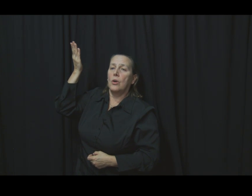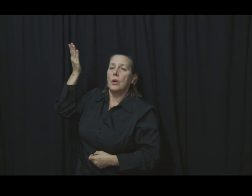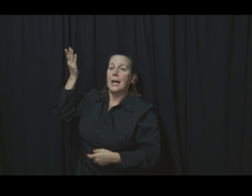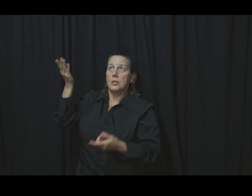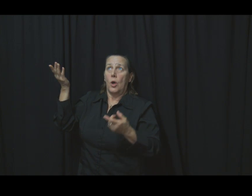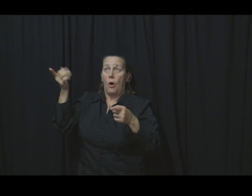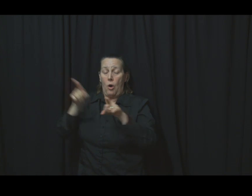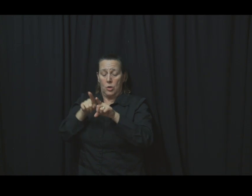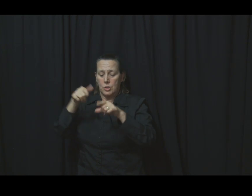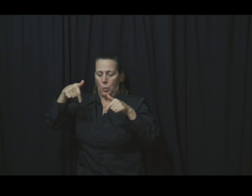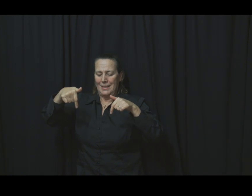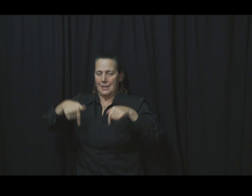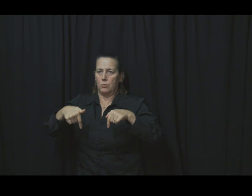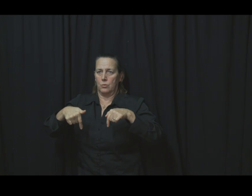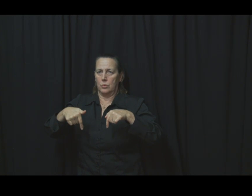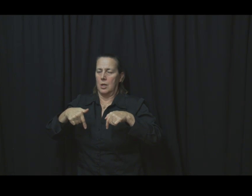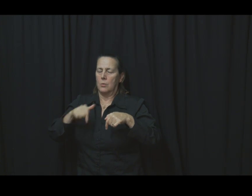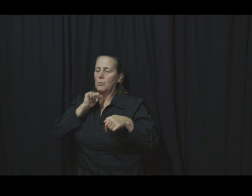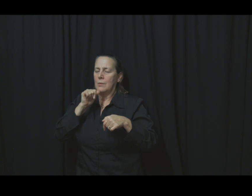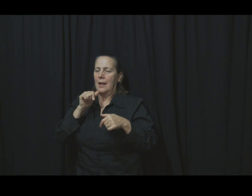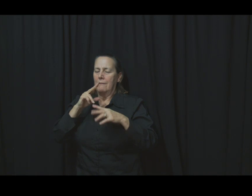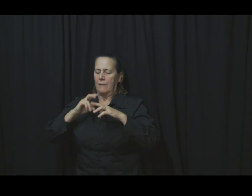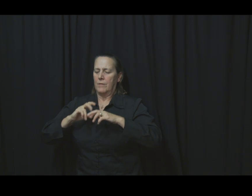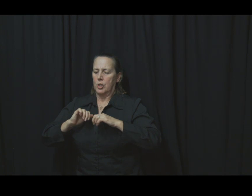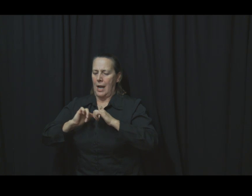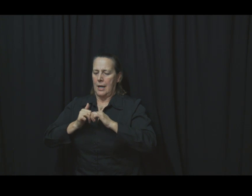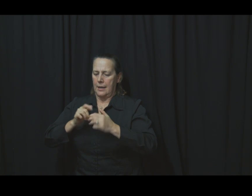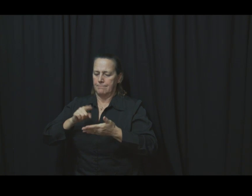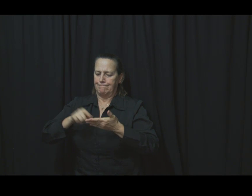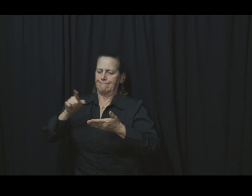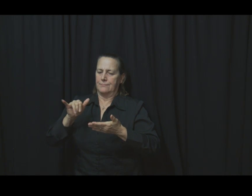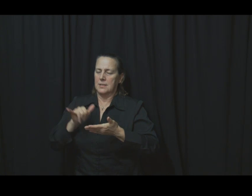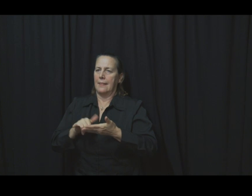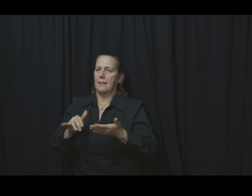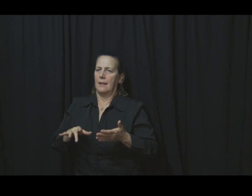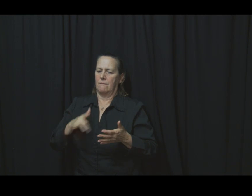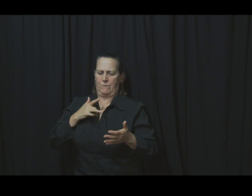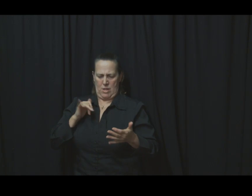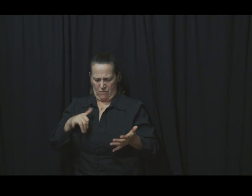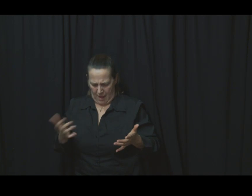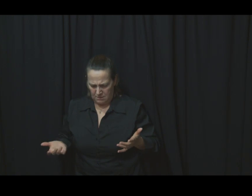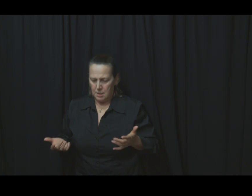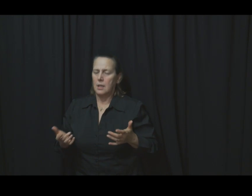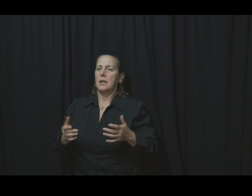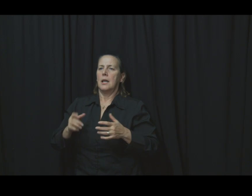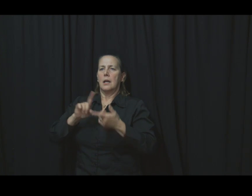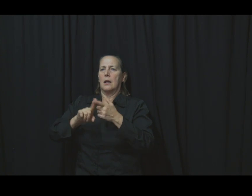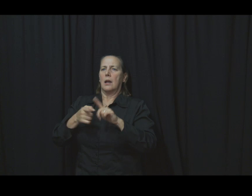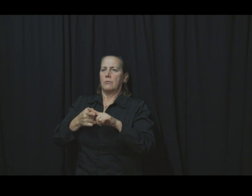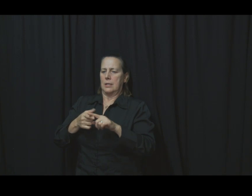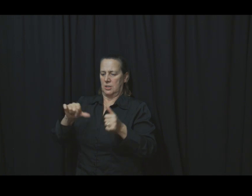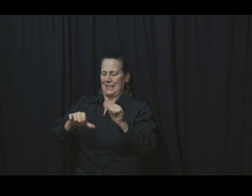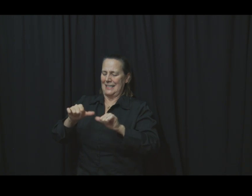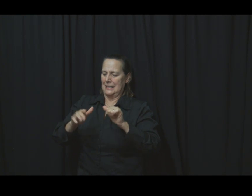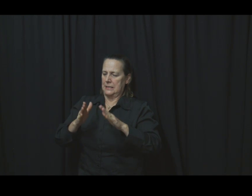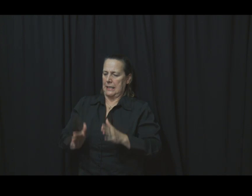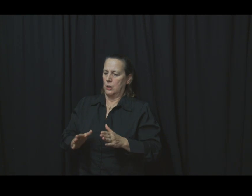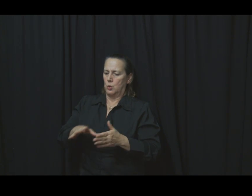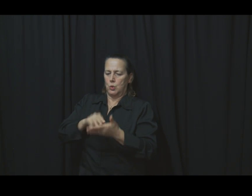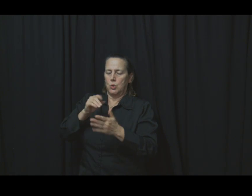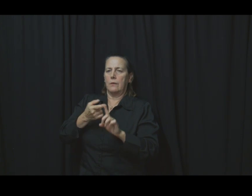also? And we just haven't figured out how to detect it. My friends, suppose a science student from the Commonwealth of